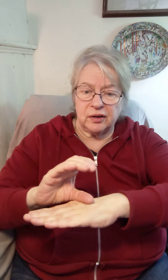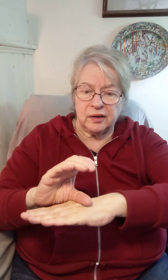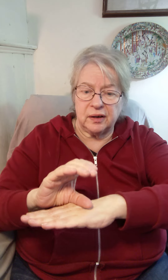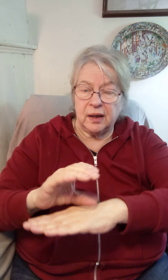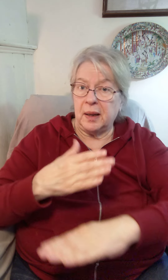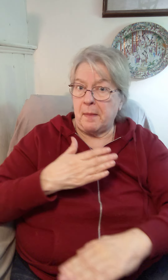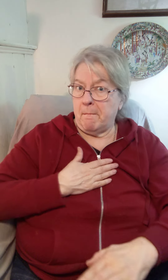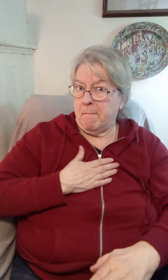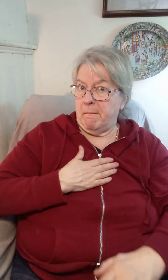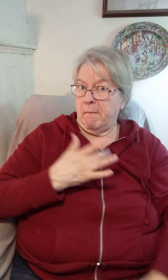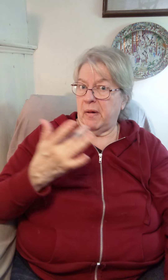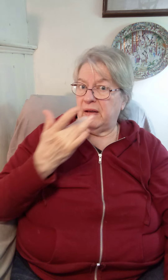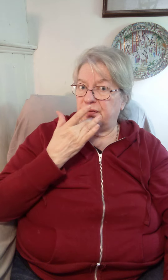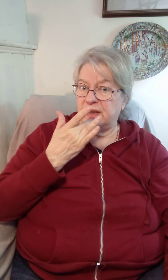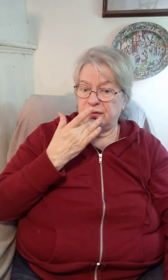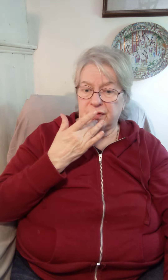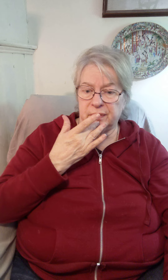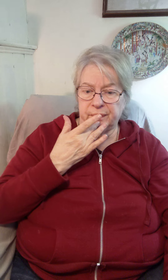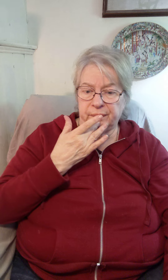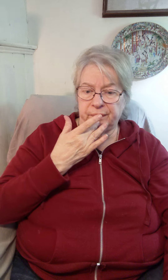Chocolate. My favorite.